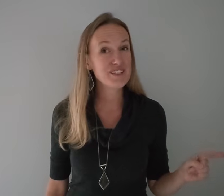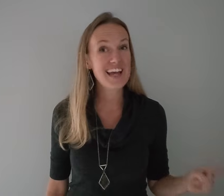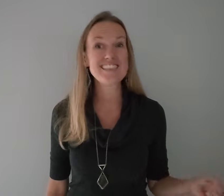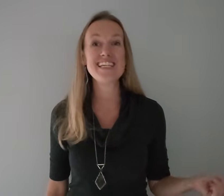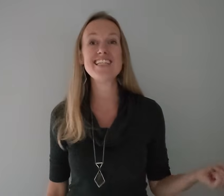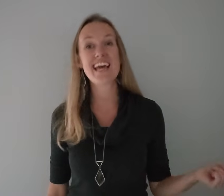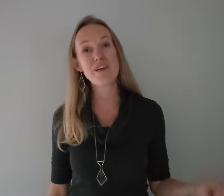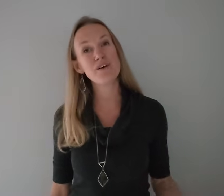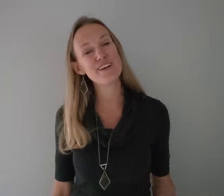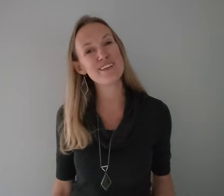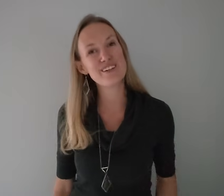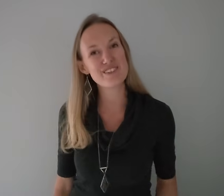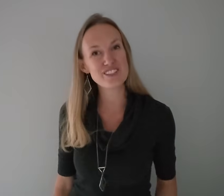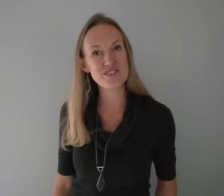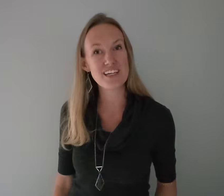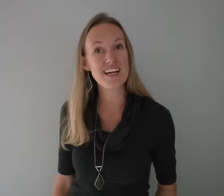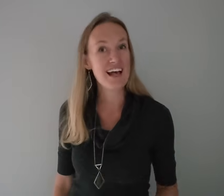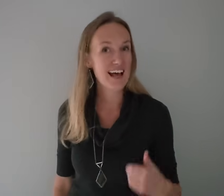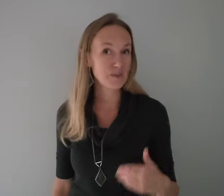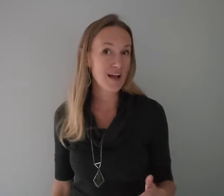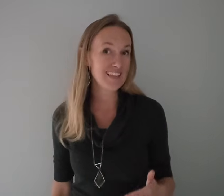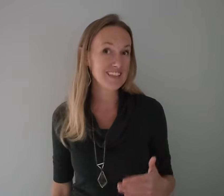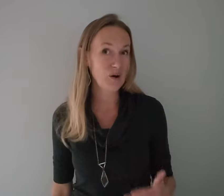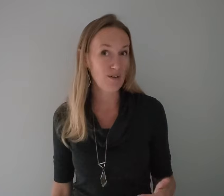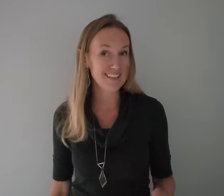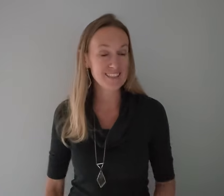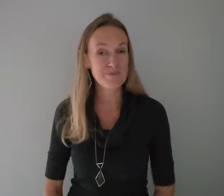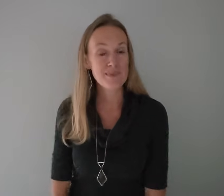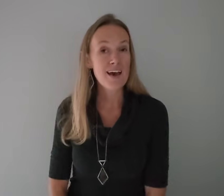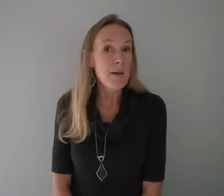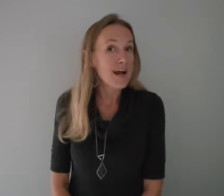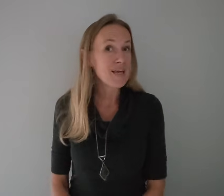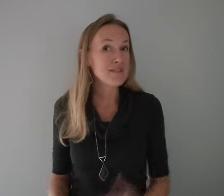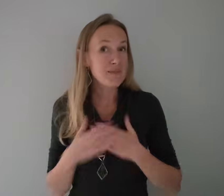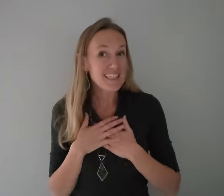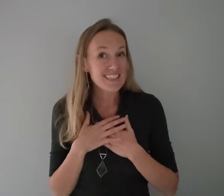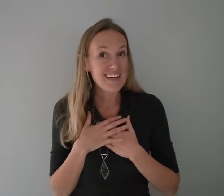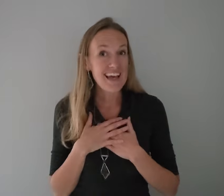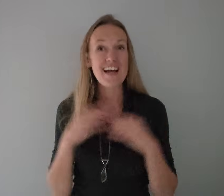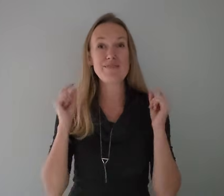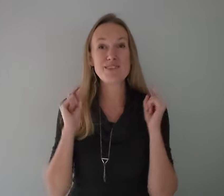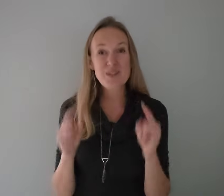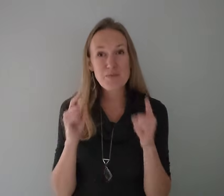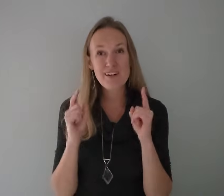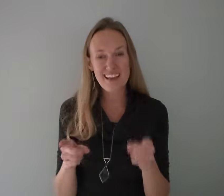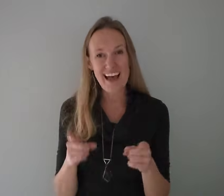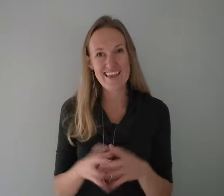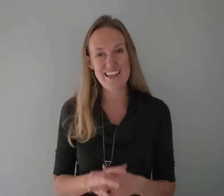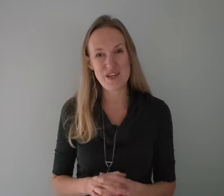and today we're going to learn verse 3 as well as the chorus. My name is Mandy, and I am super glad that you